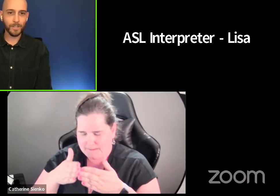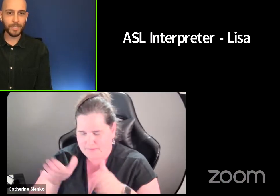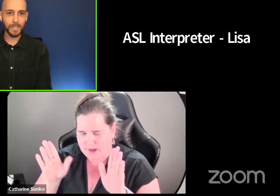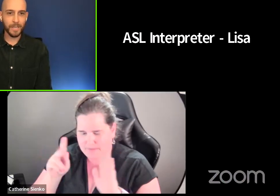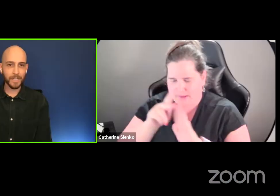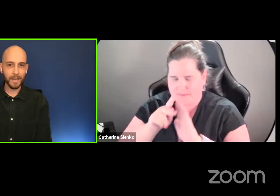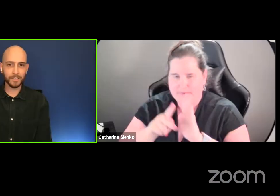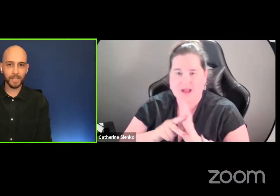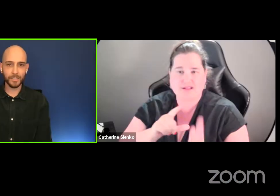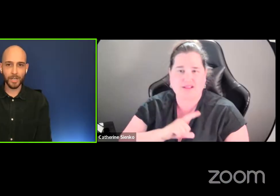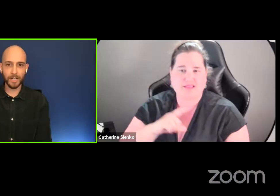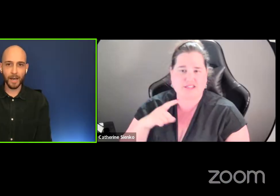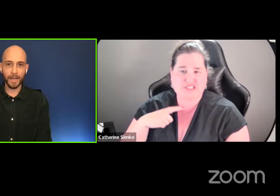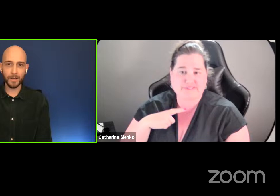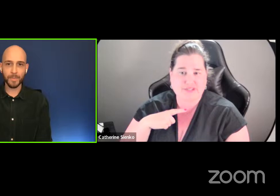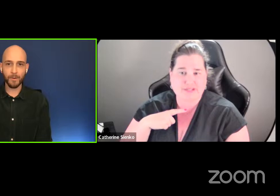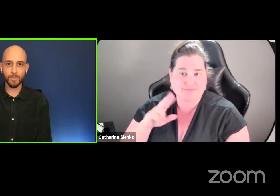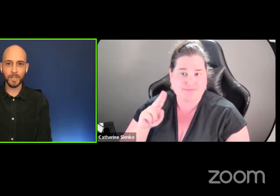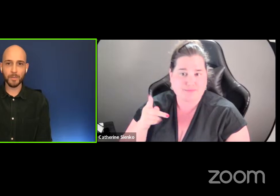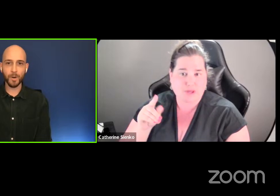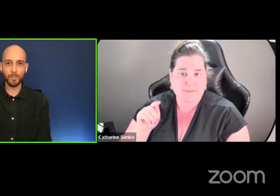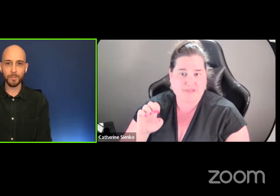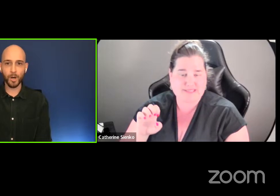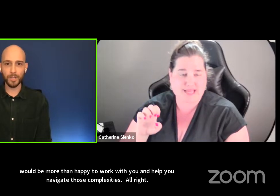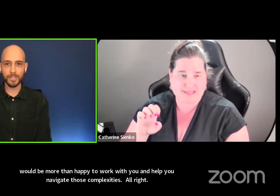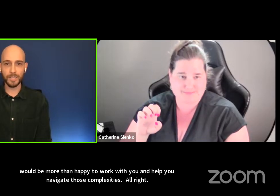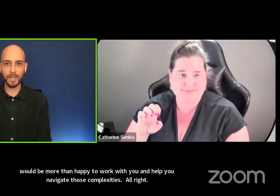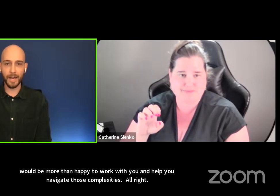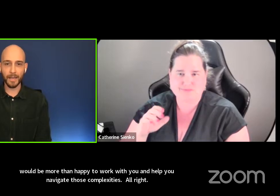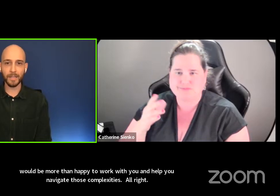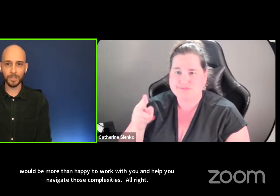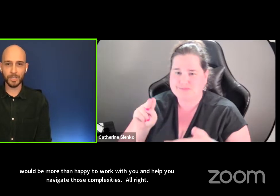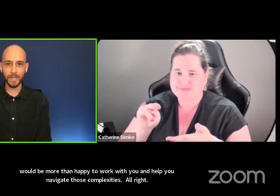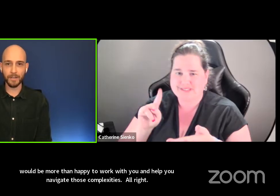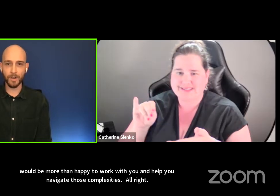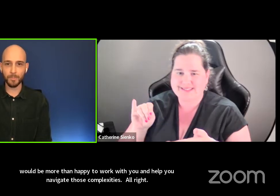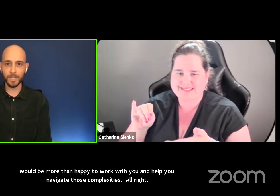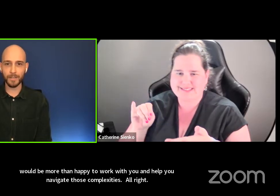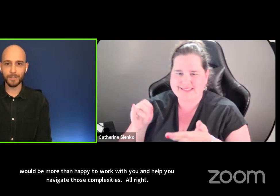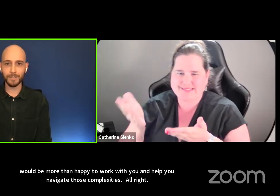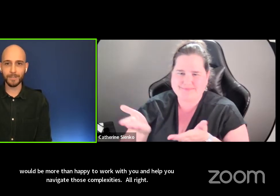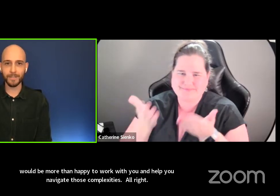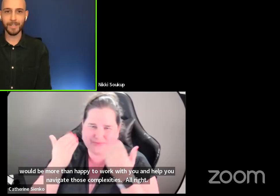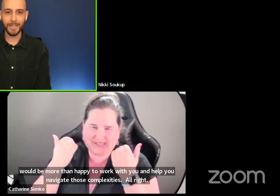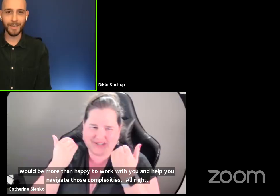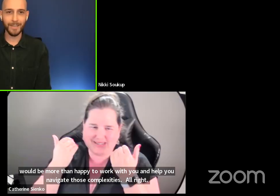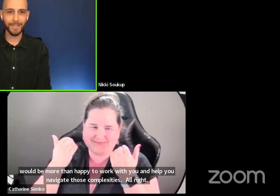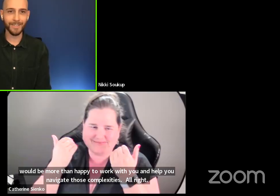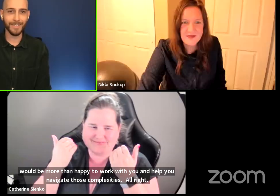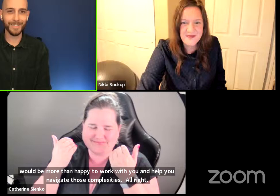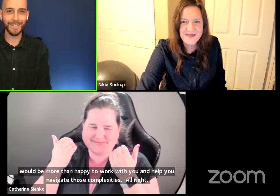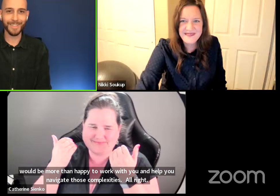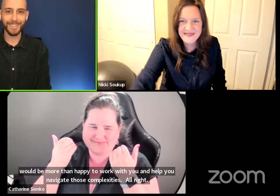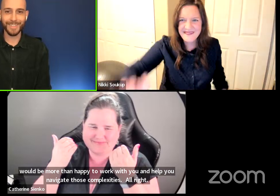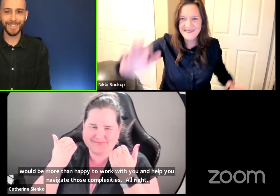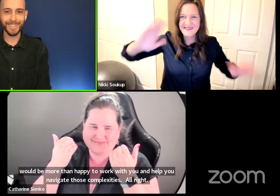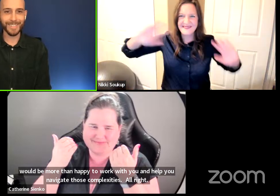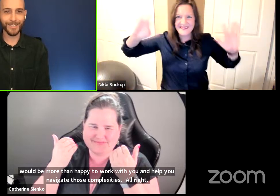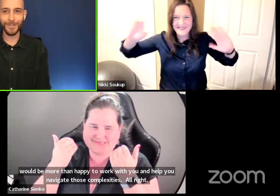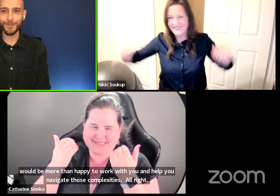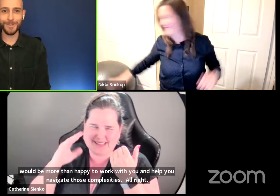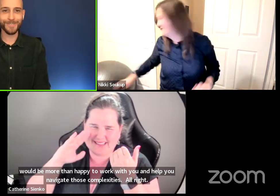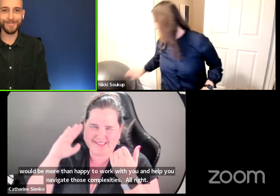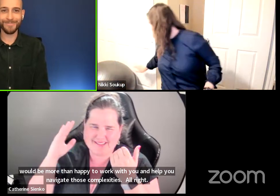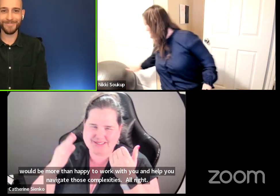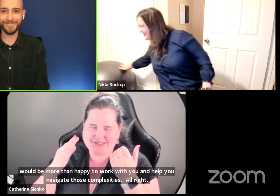We'll move on to the next agenda item. That would be the public policy and legislative update. Nikki,